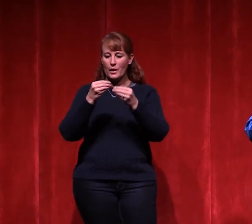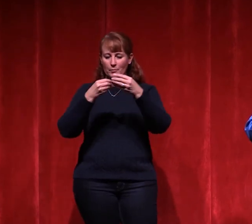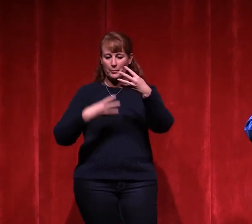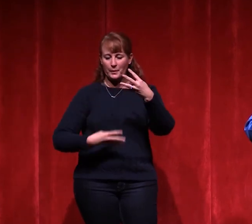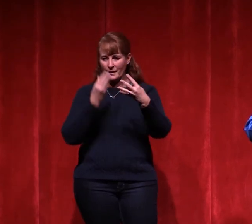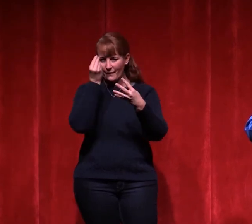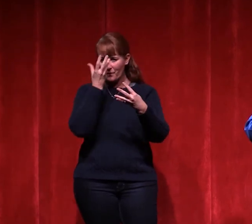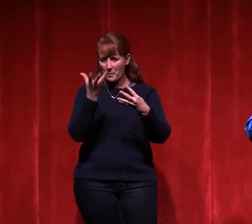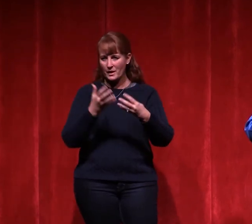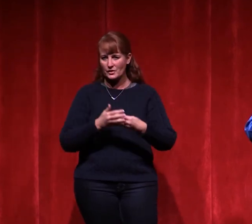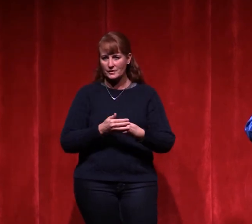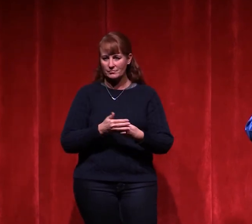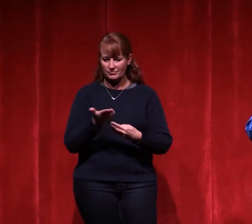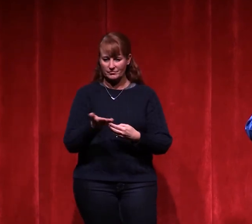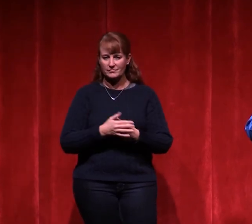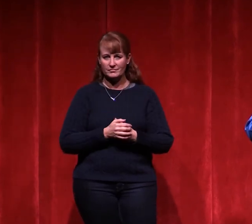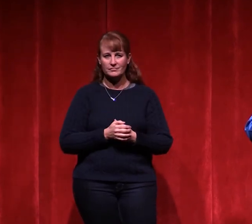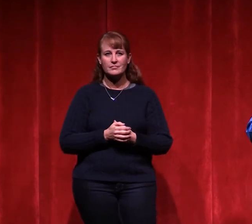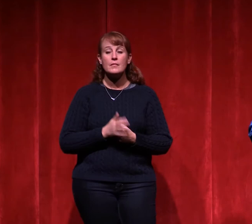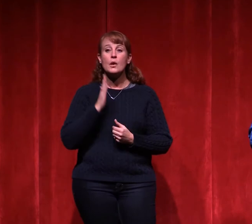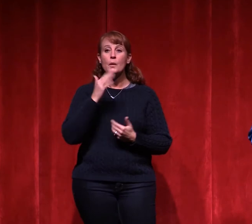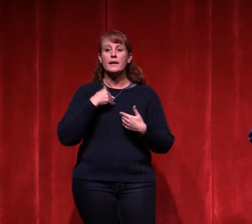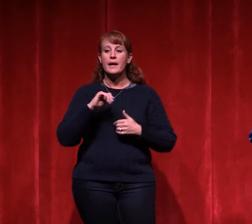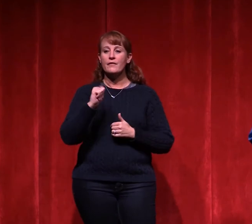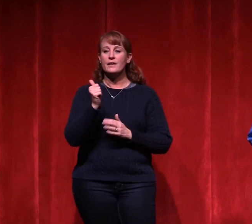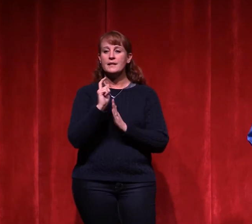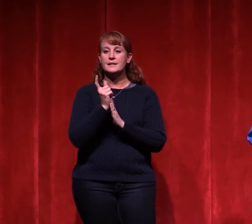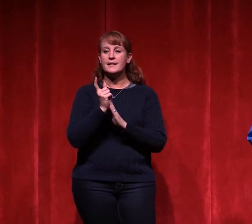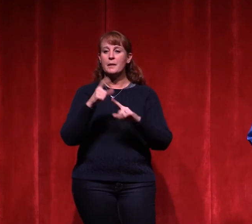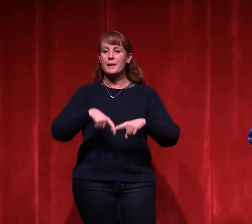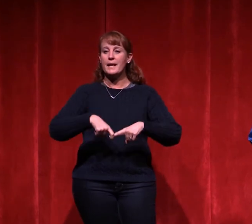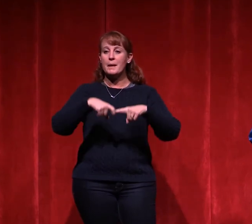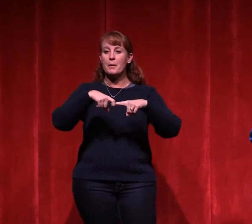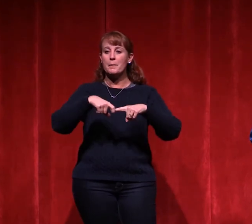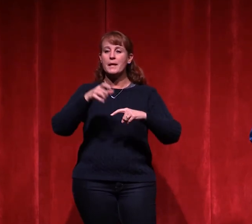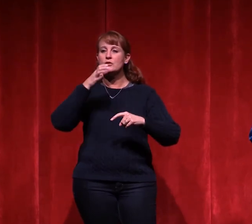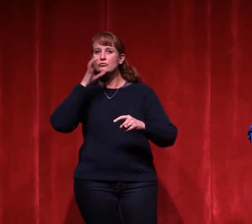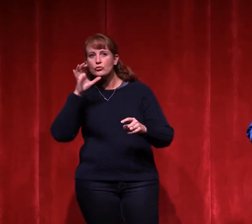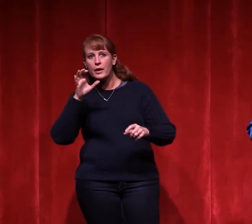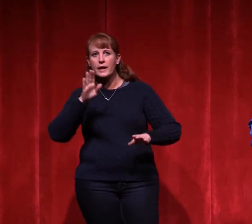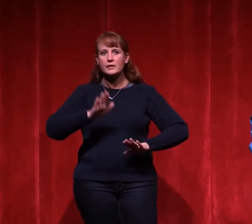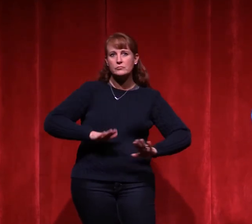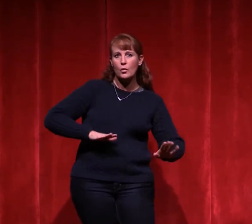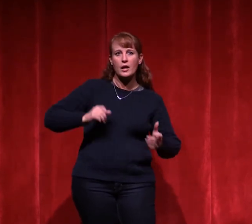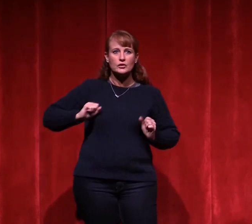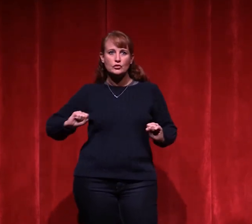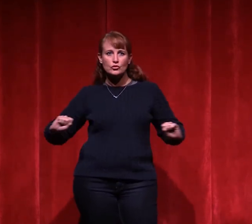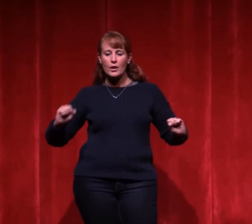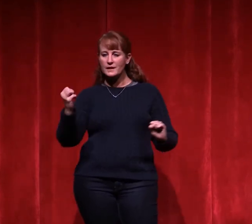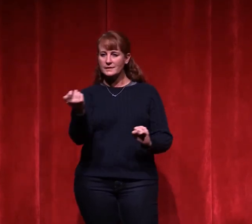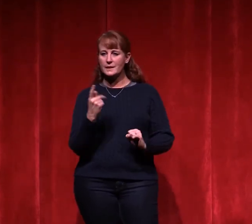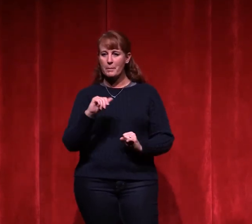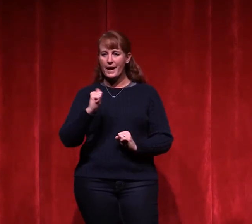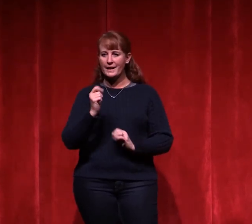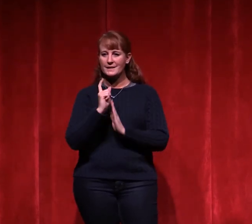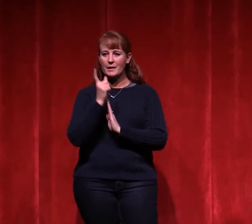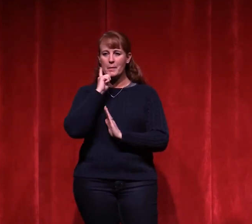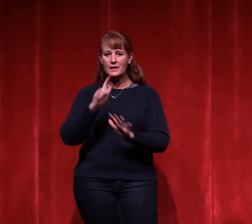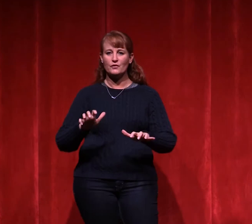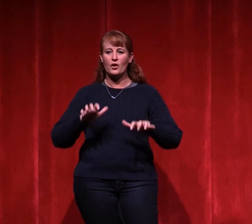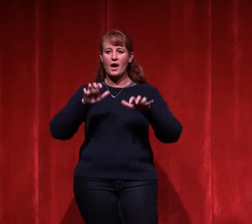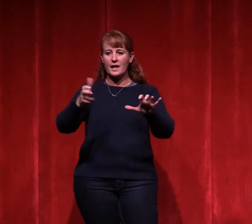information you need right now. Right there. We're going to take a 10-minute intermission, grab a drink, stretch your legs, come back in 10 minutes for